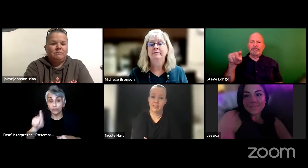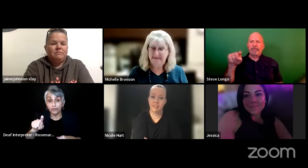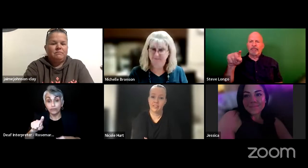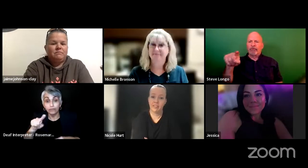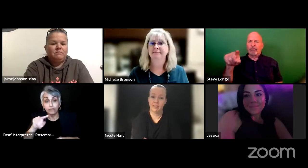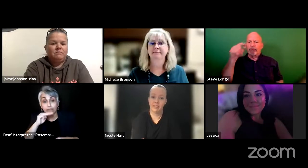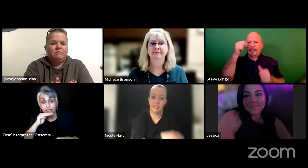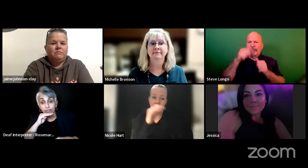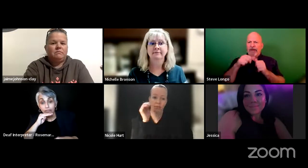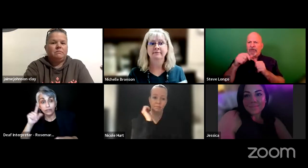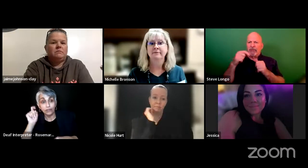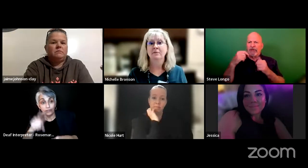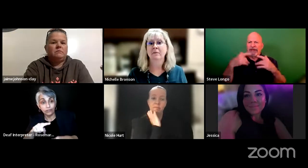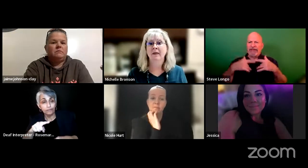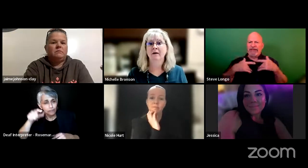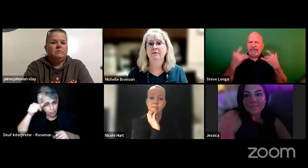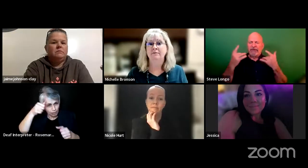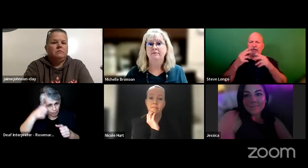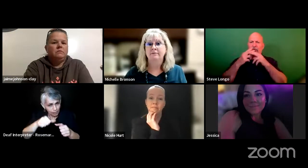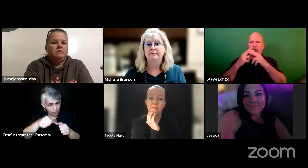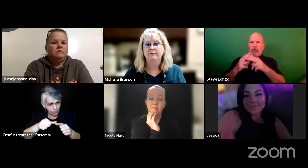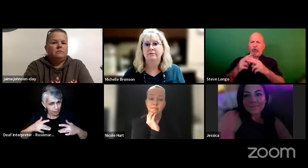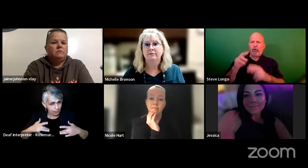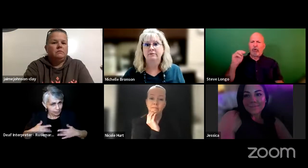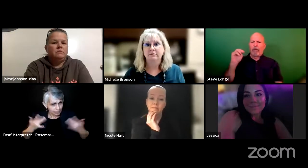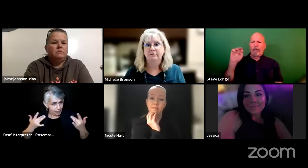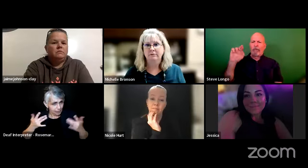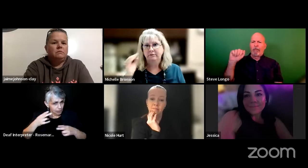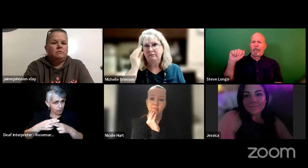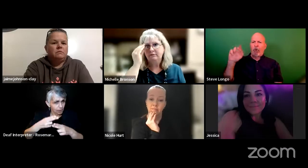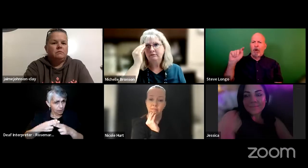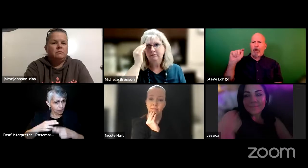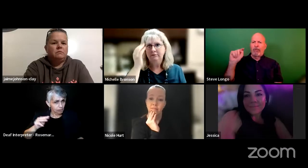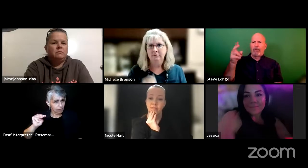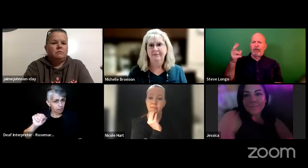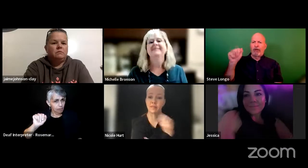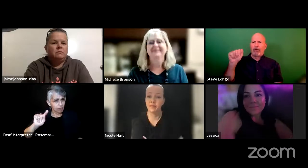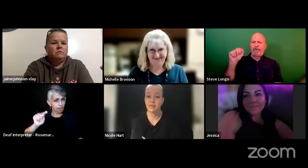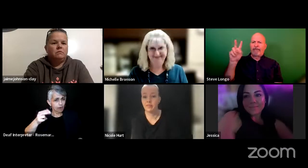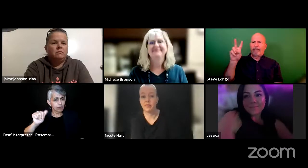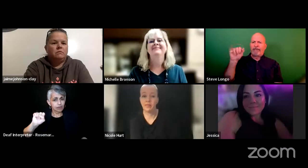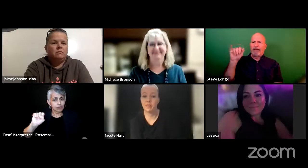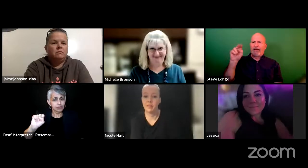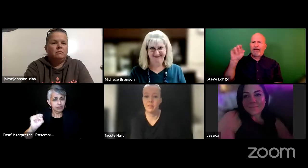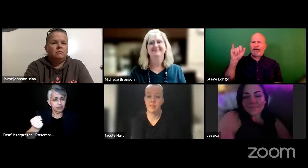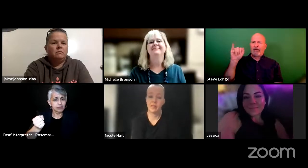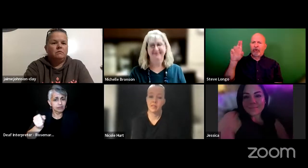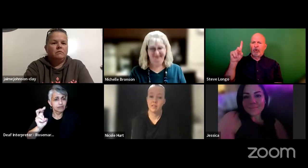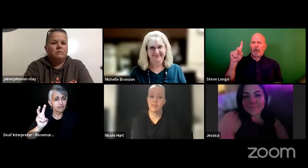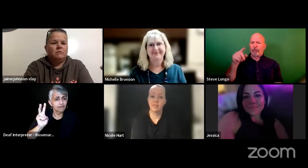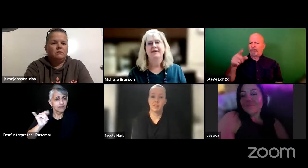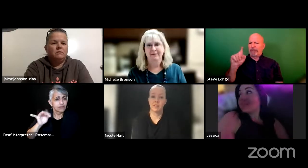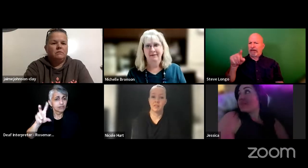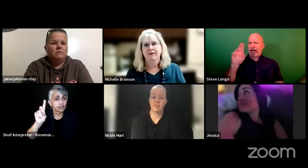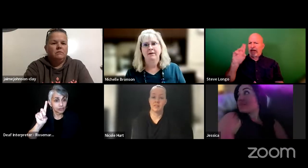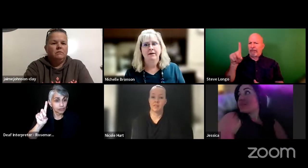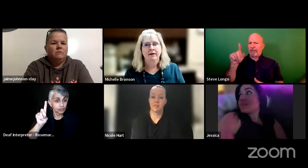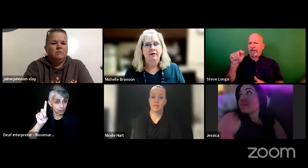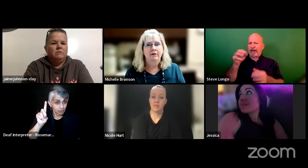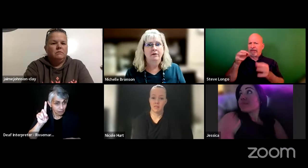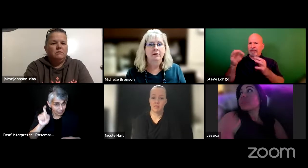have a question for you, Michelle. Sure. Yes. There was an event, Martha's